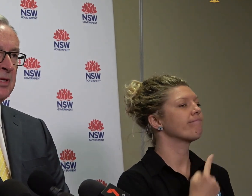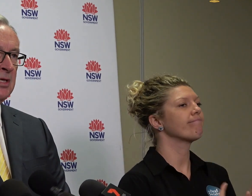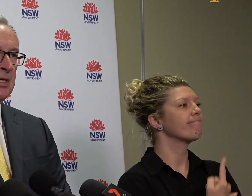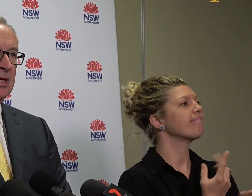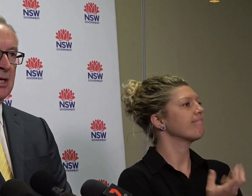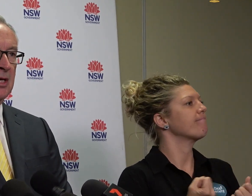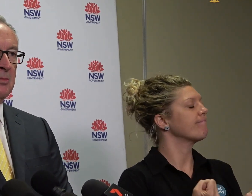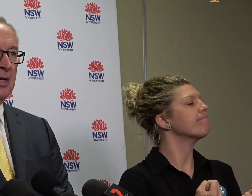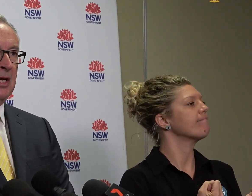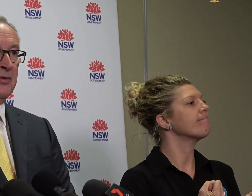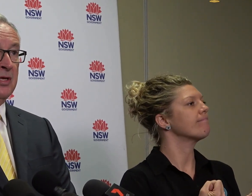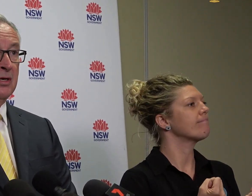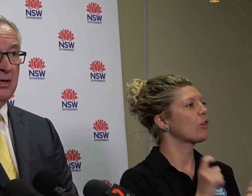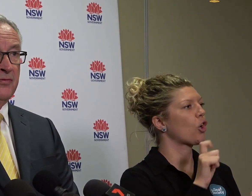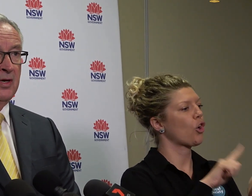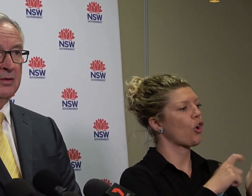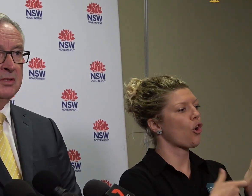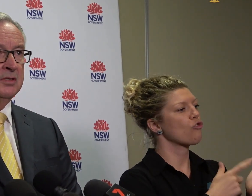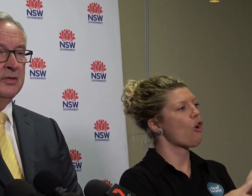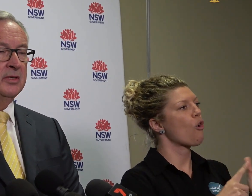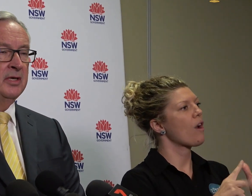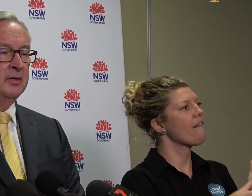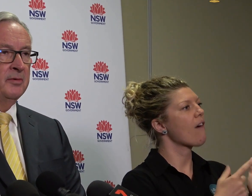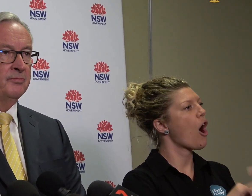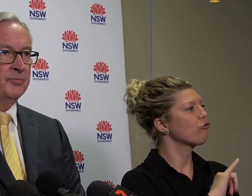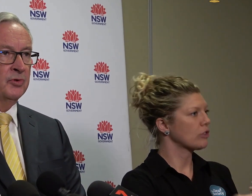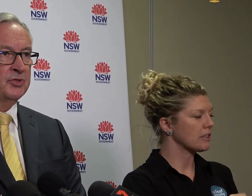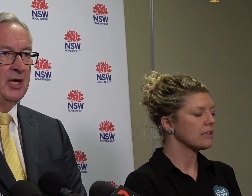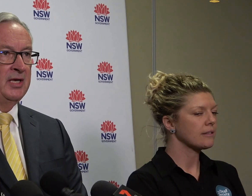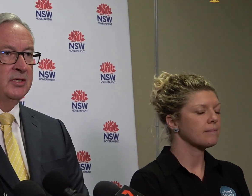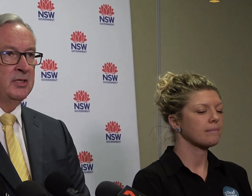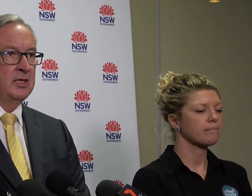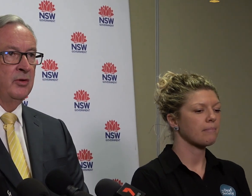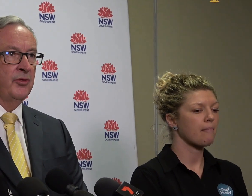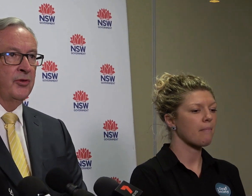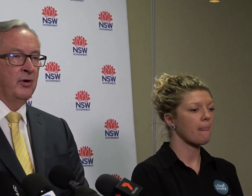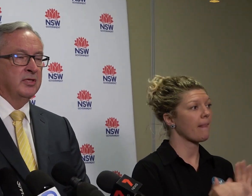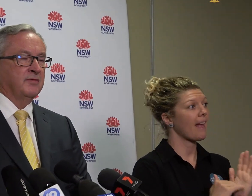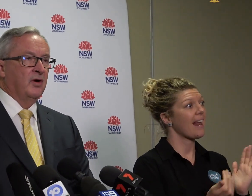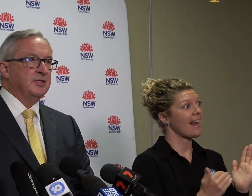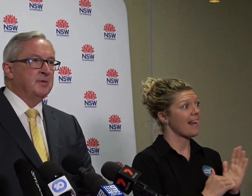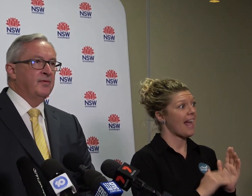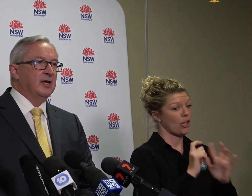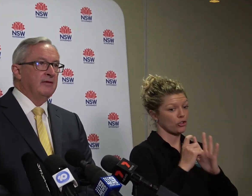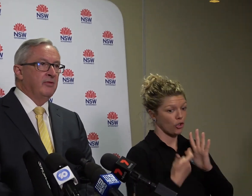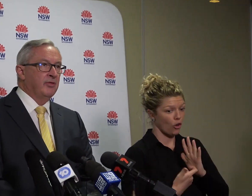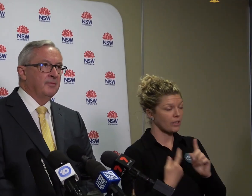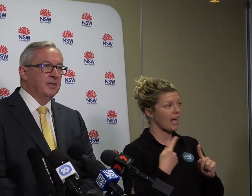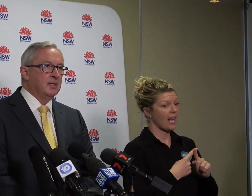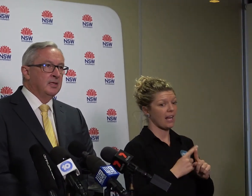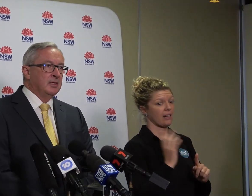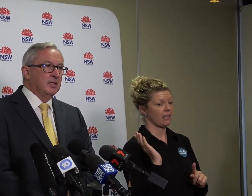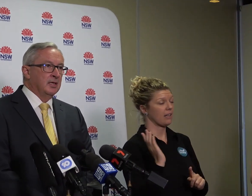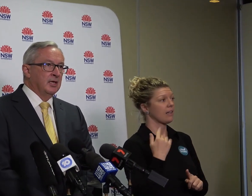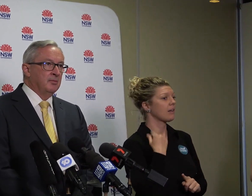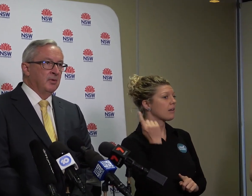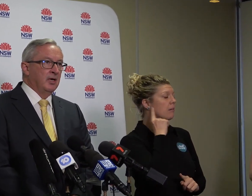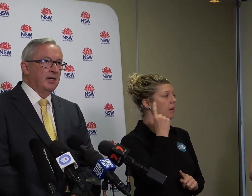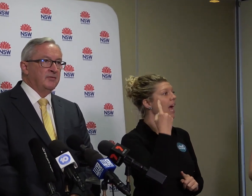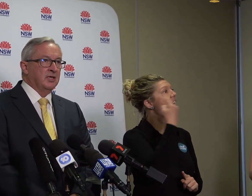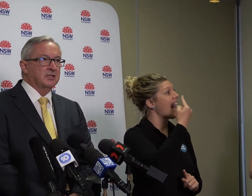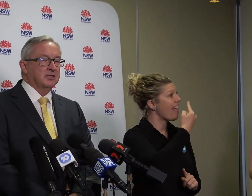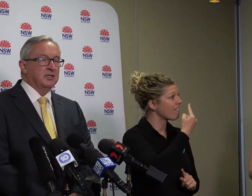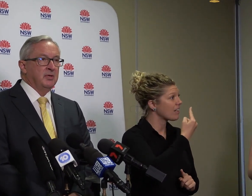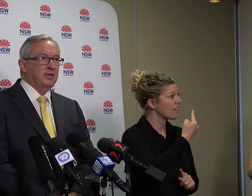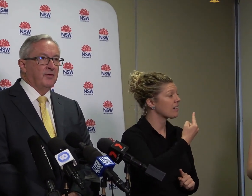virus. And then I found Chant and the health authorities advised me of the 11th.